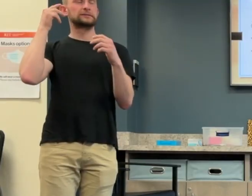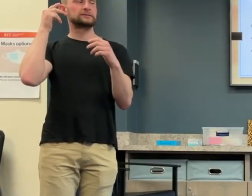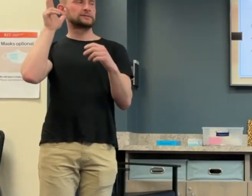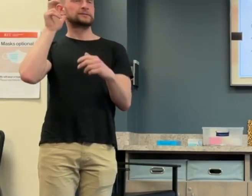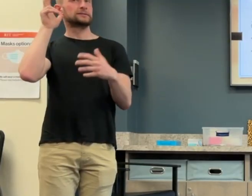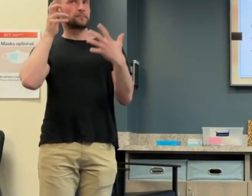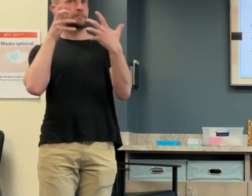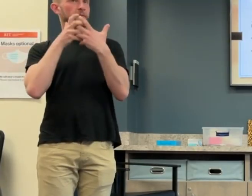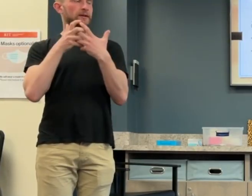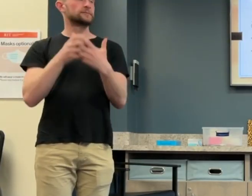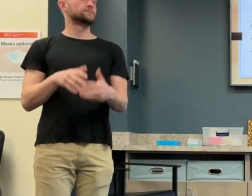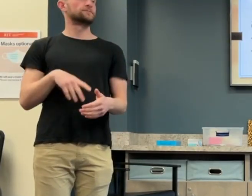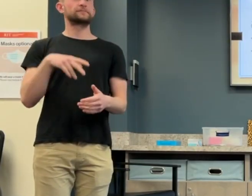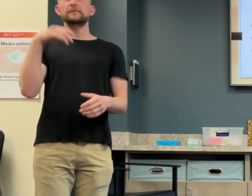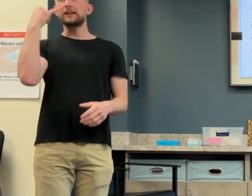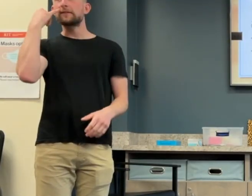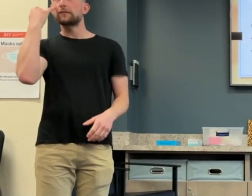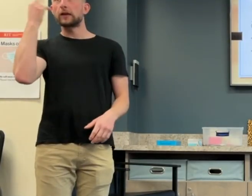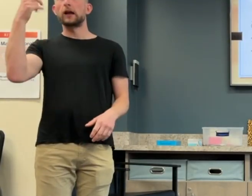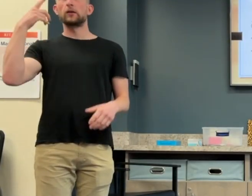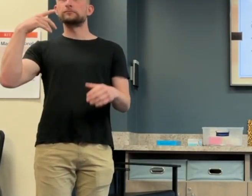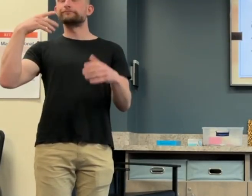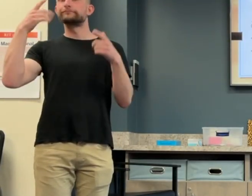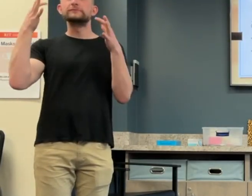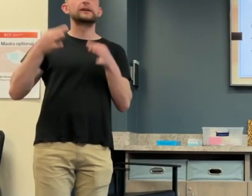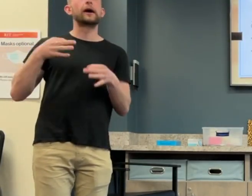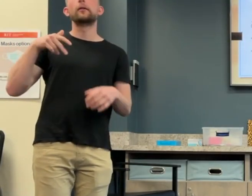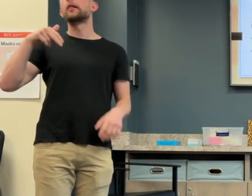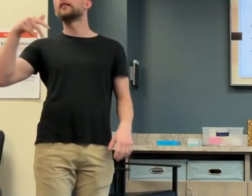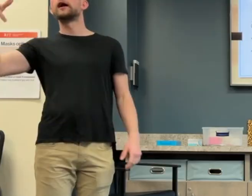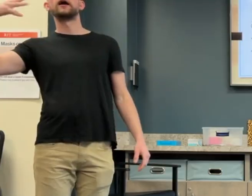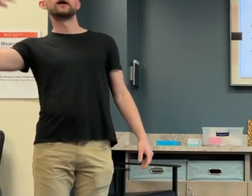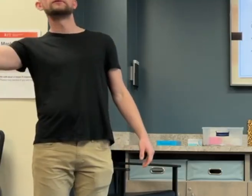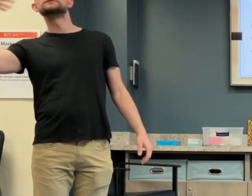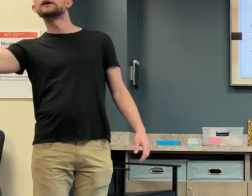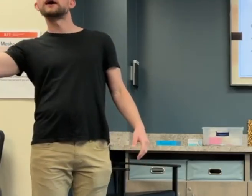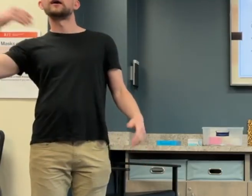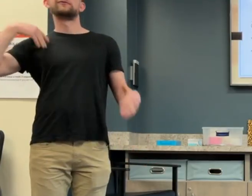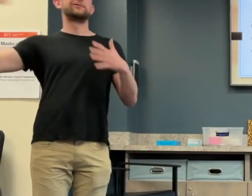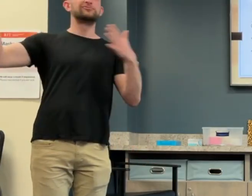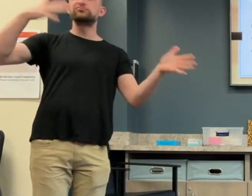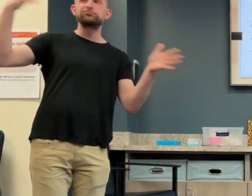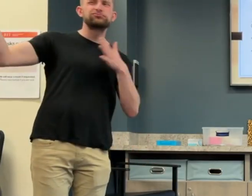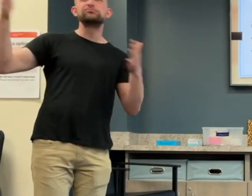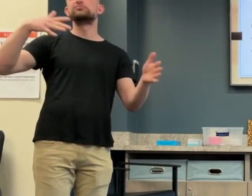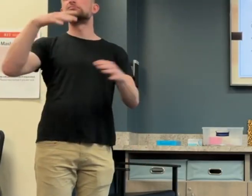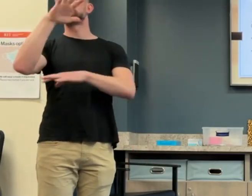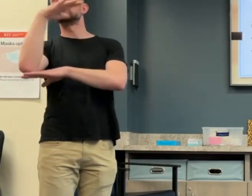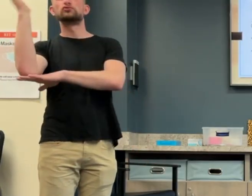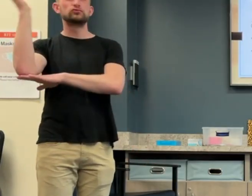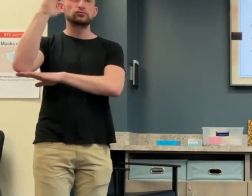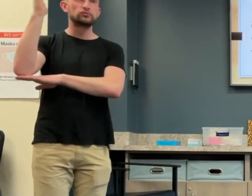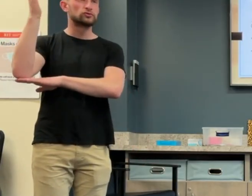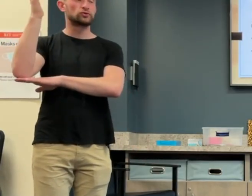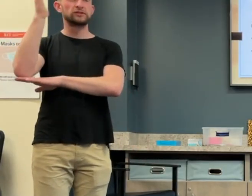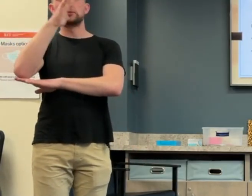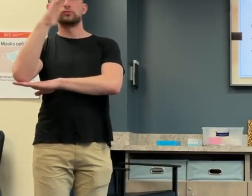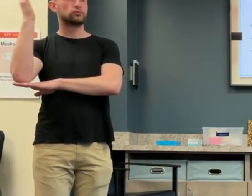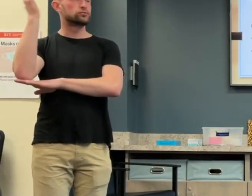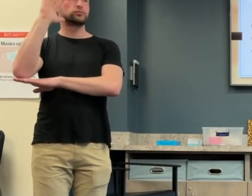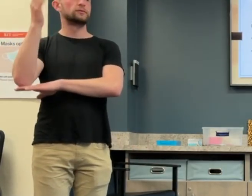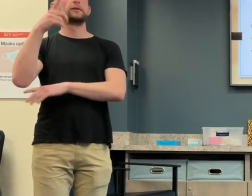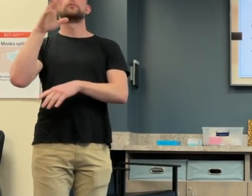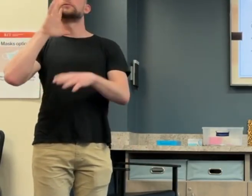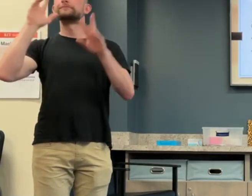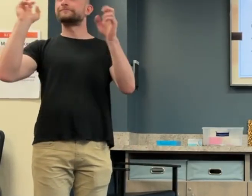outside, well, now there's wind noise, there may be, trees rustling, that kind of thing. It's going to change into an